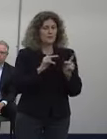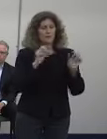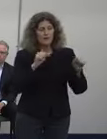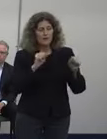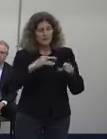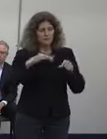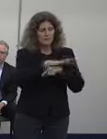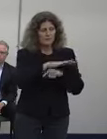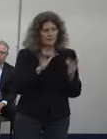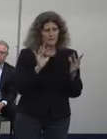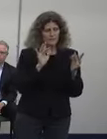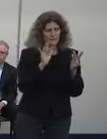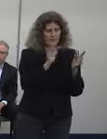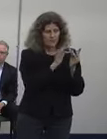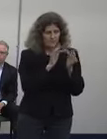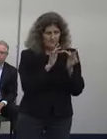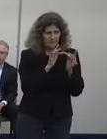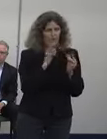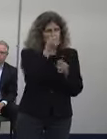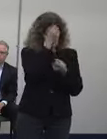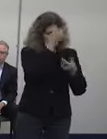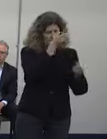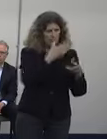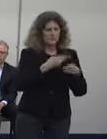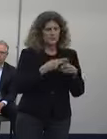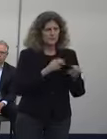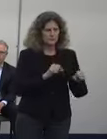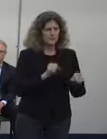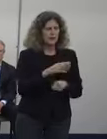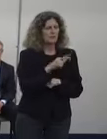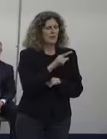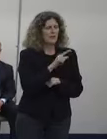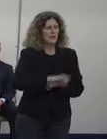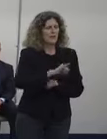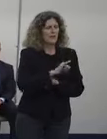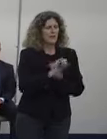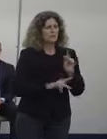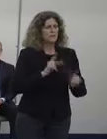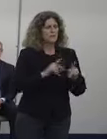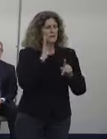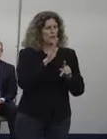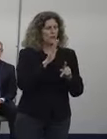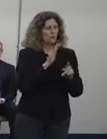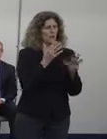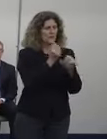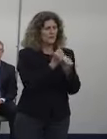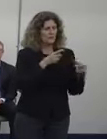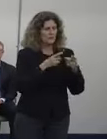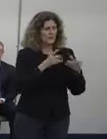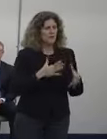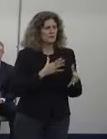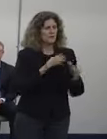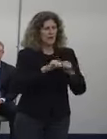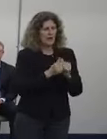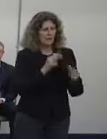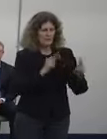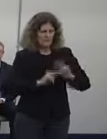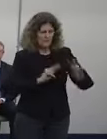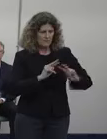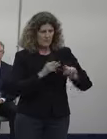possible and issued guidance on monitoring themselves for symptoms and when to seek medical care.